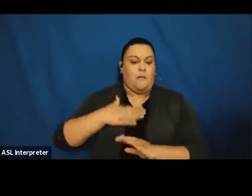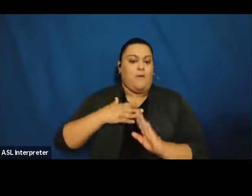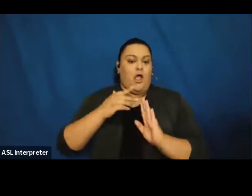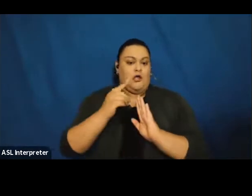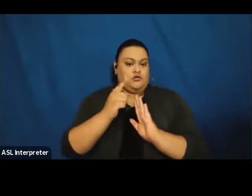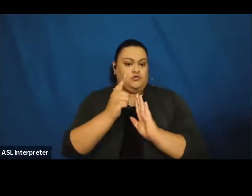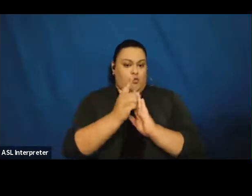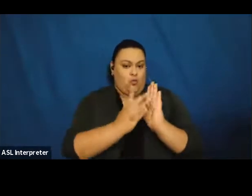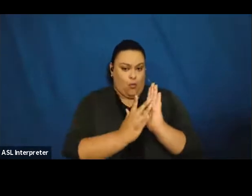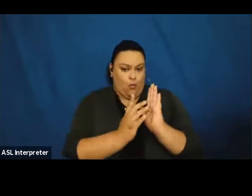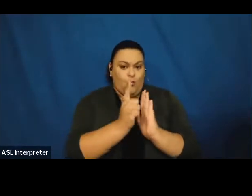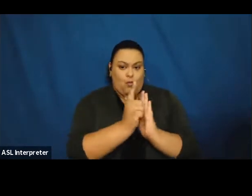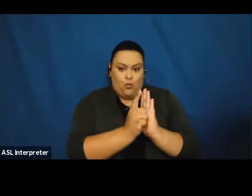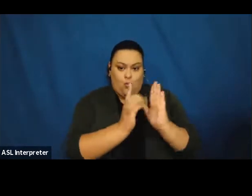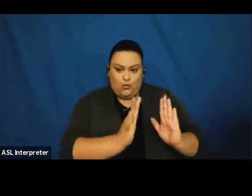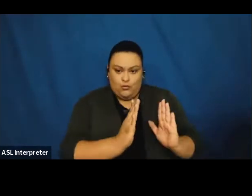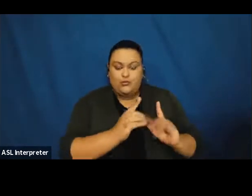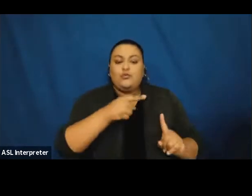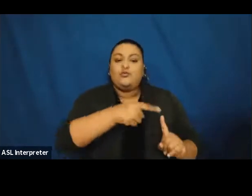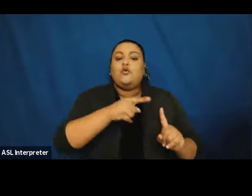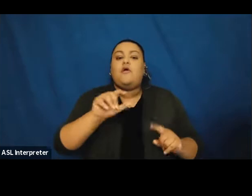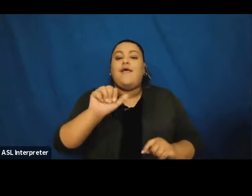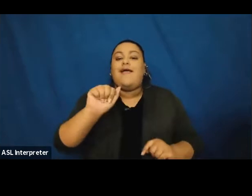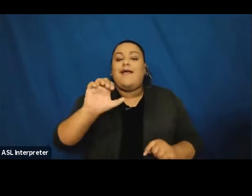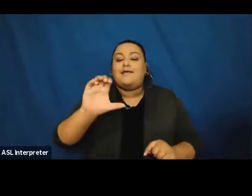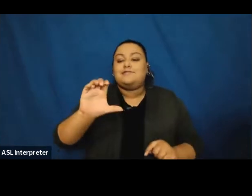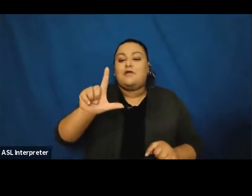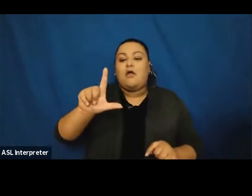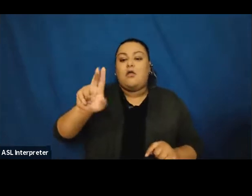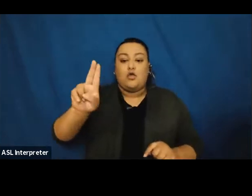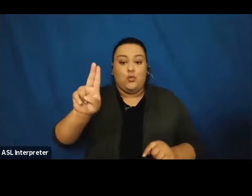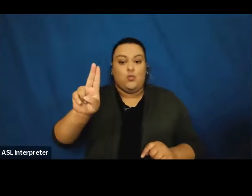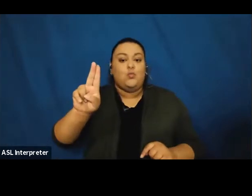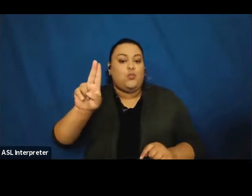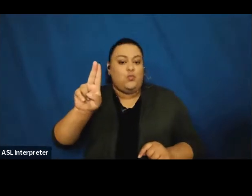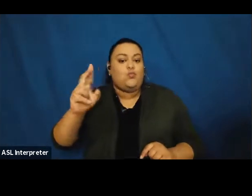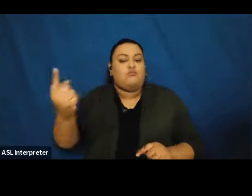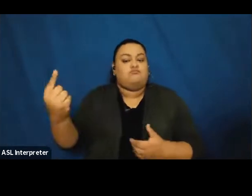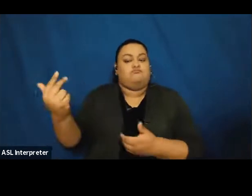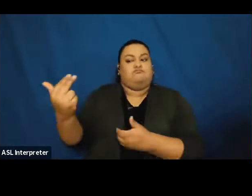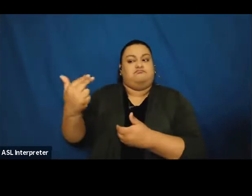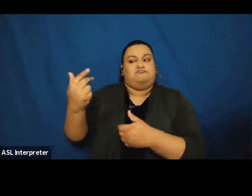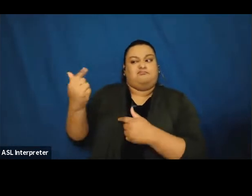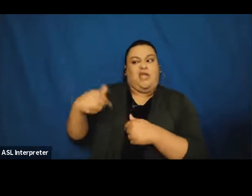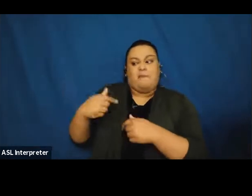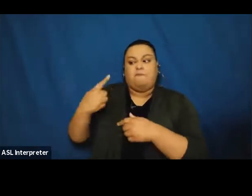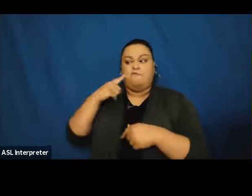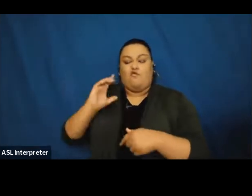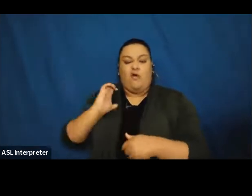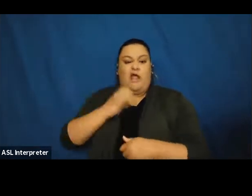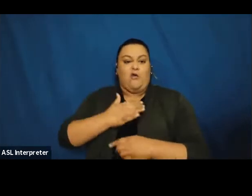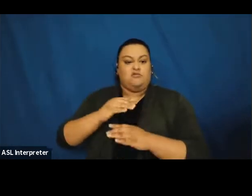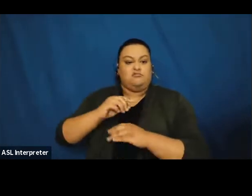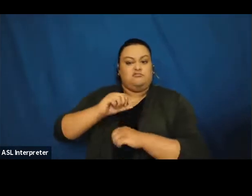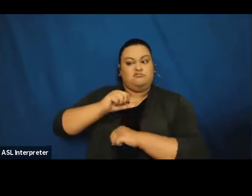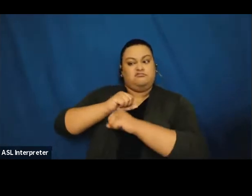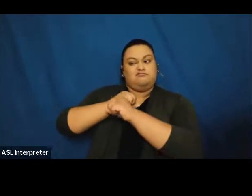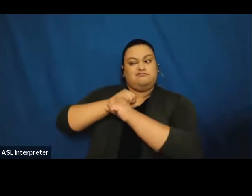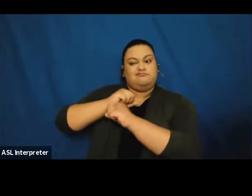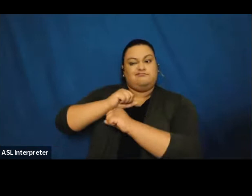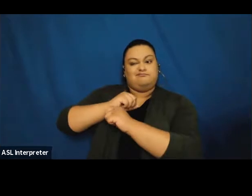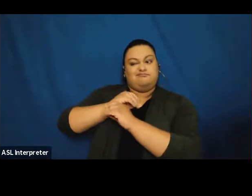defense, that we were up for 66 years in prison on the charges of